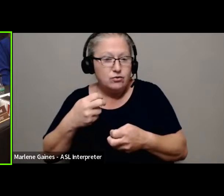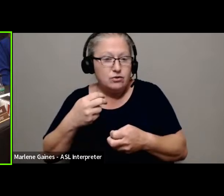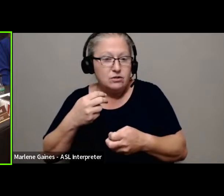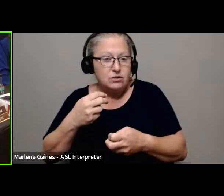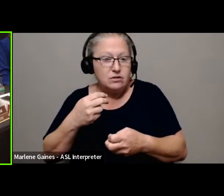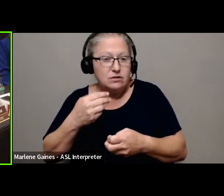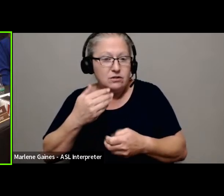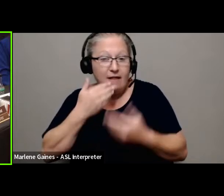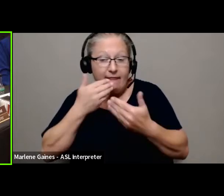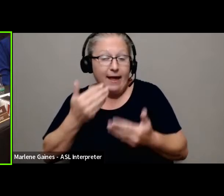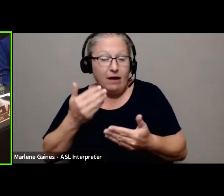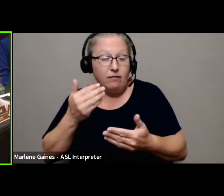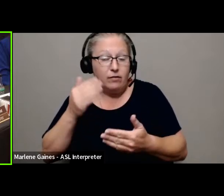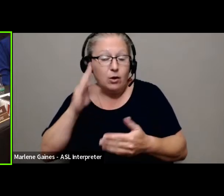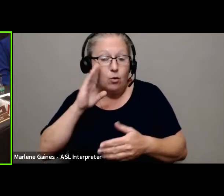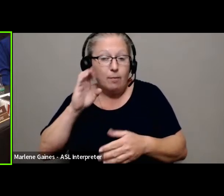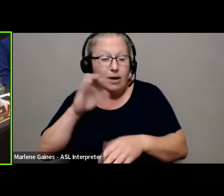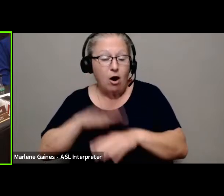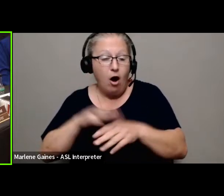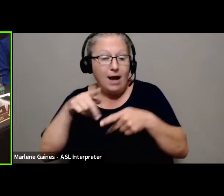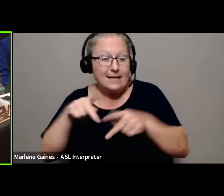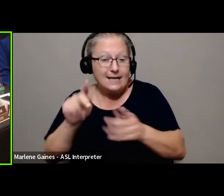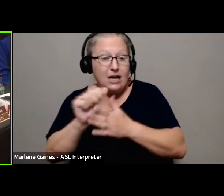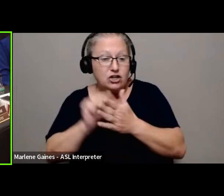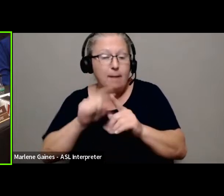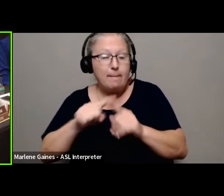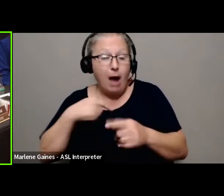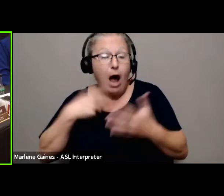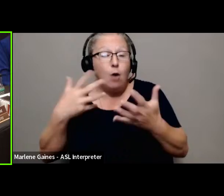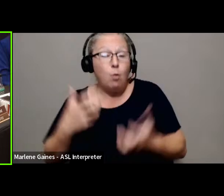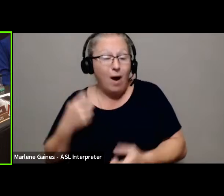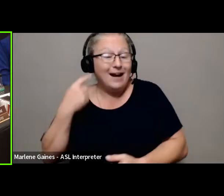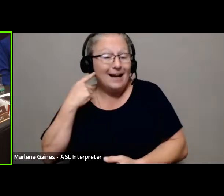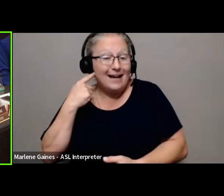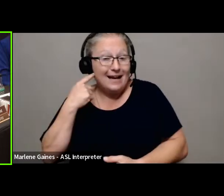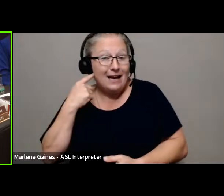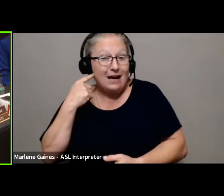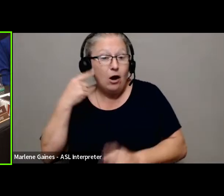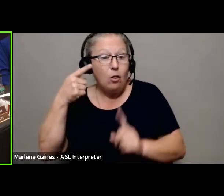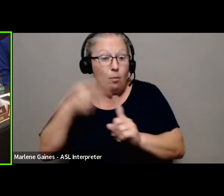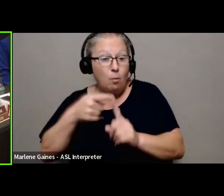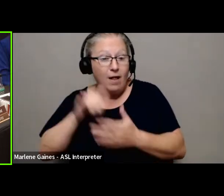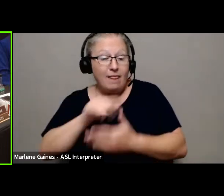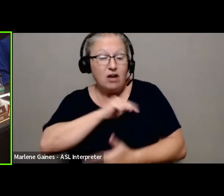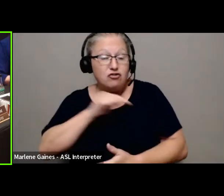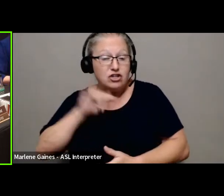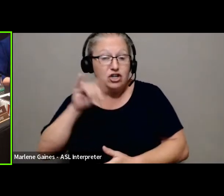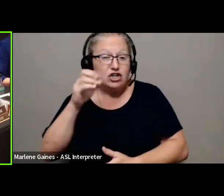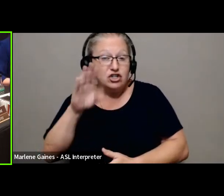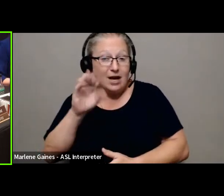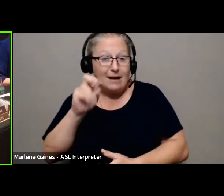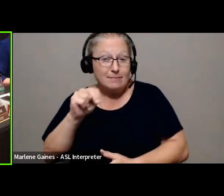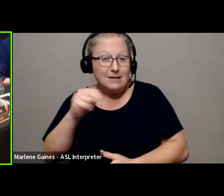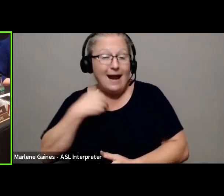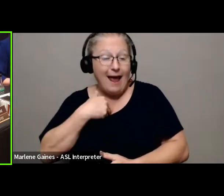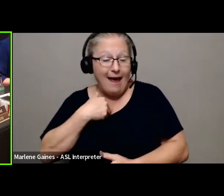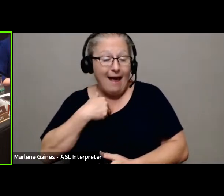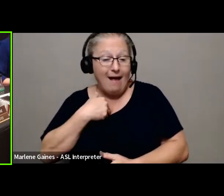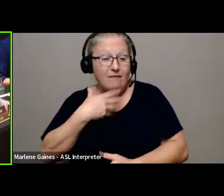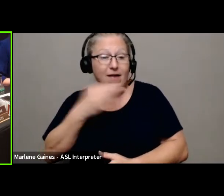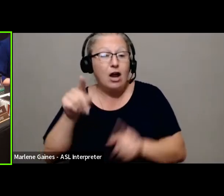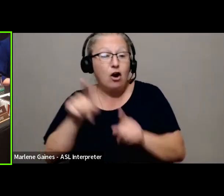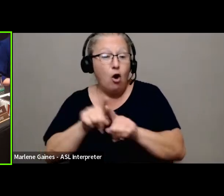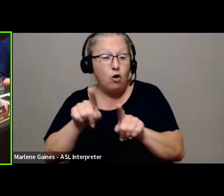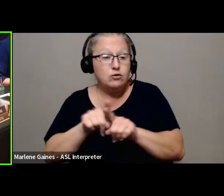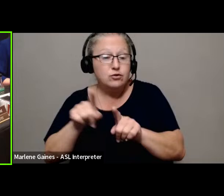this will be on consent agenda, but I would like to hear the points that Trustee Jacobson has, and